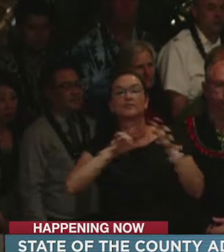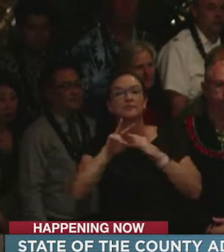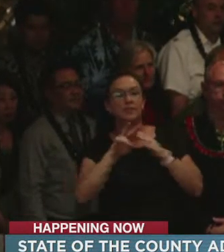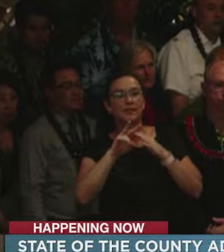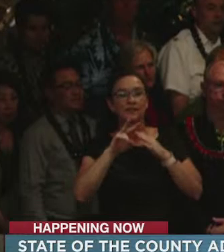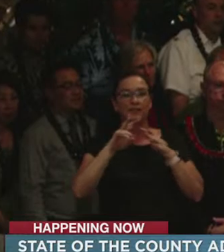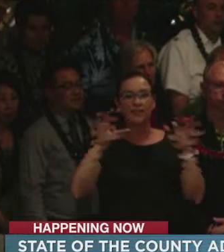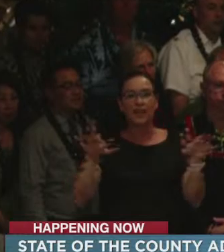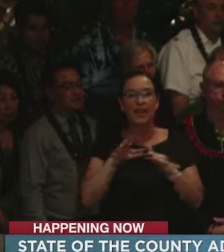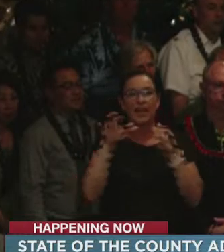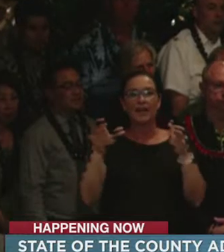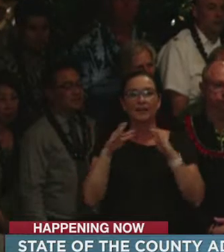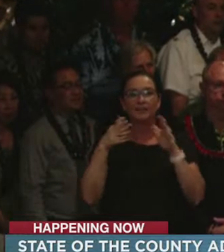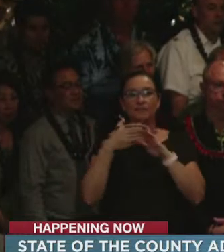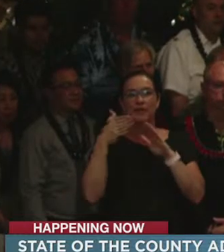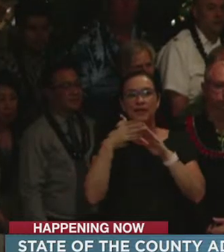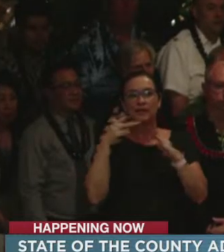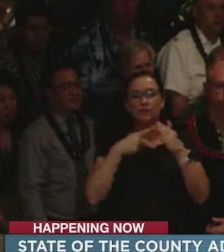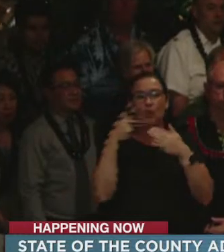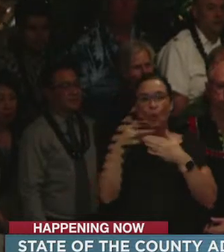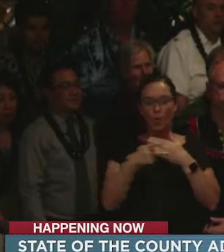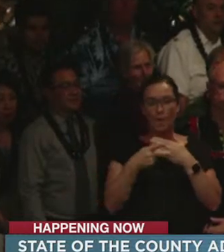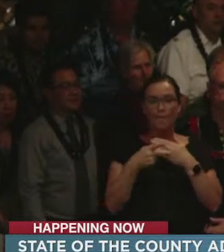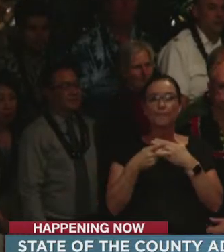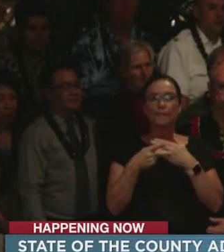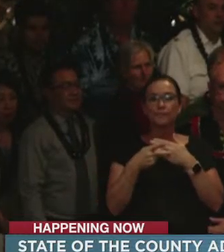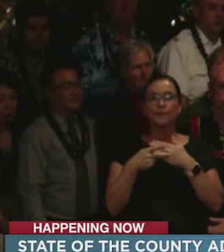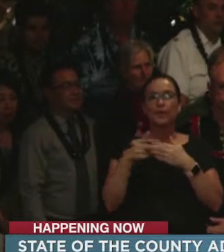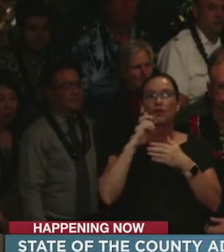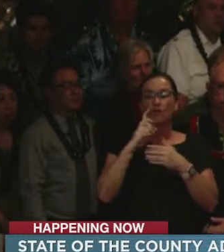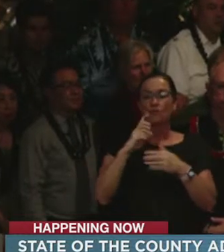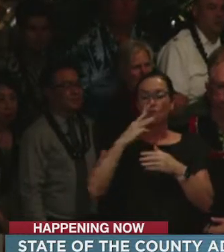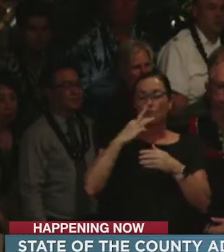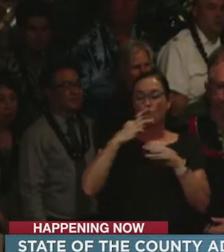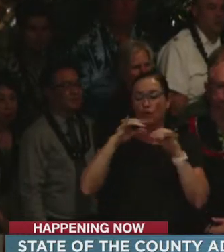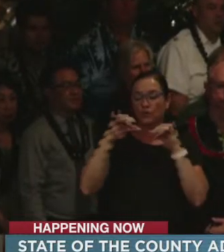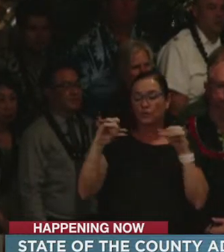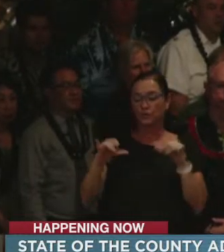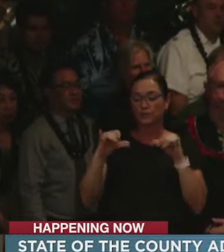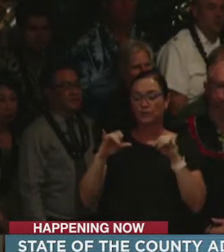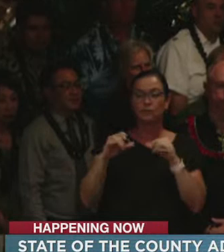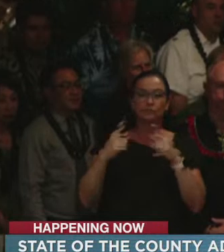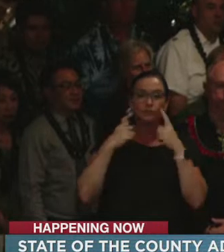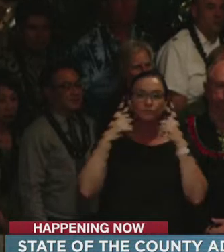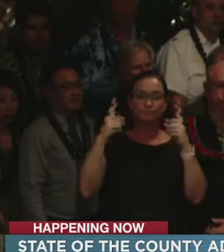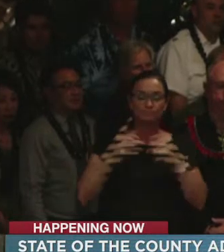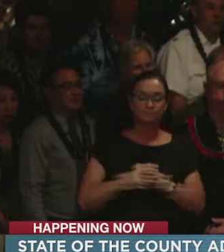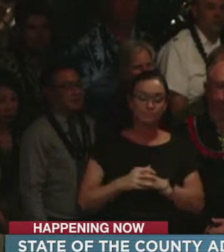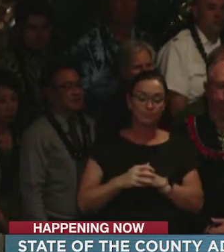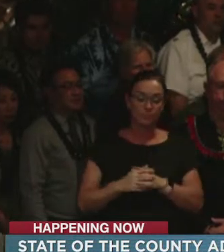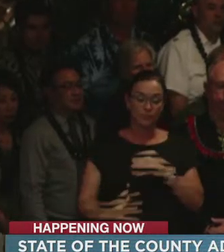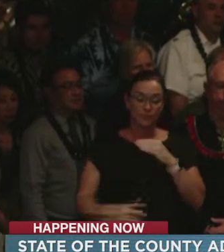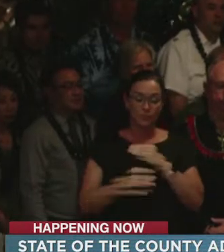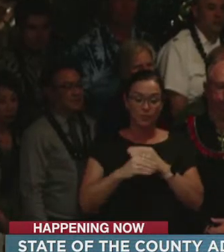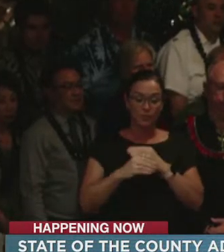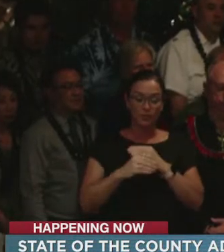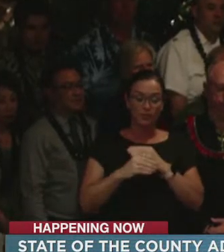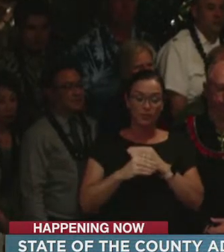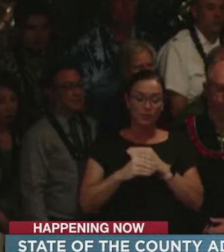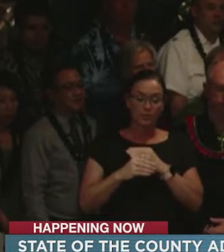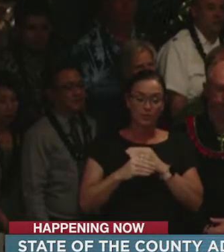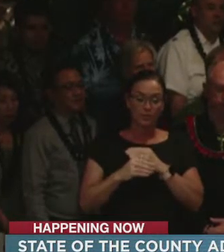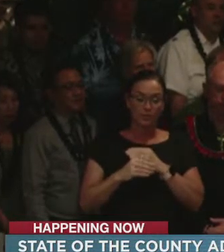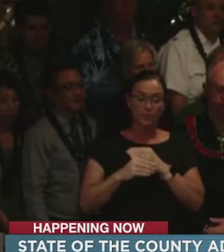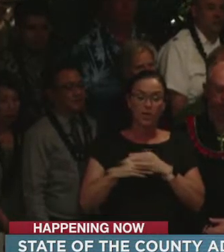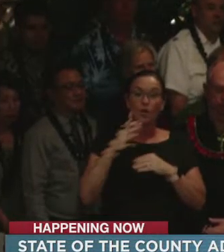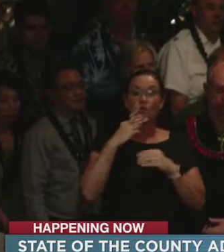to ensure reliable and fiscally sound operating water systems. Additionally, to ensure the protection of our watershed